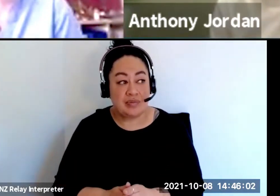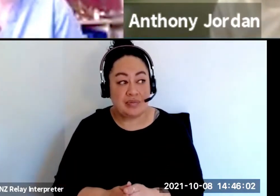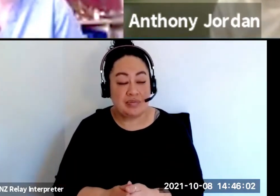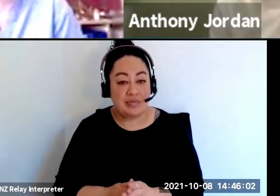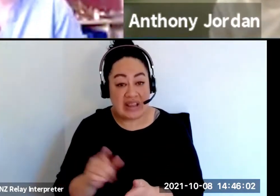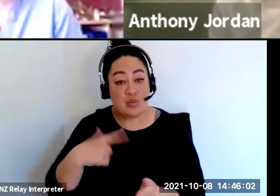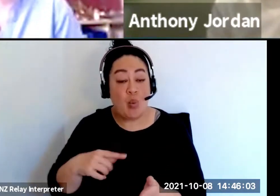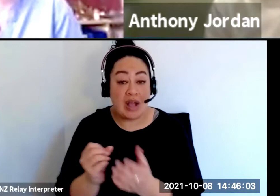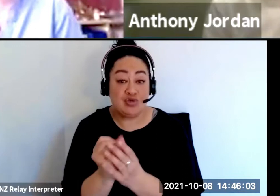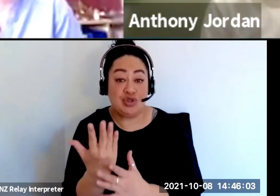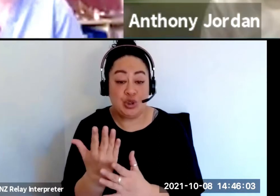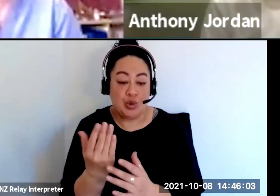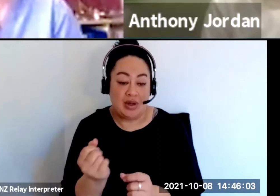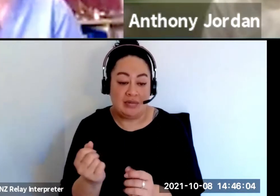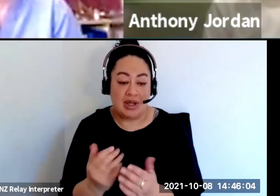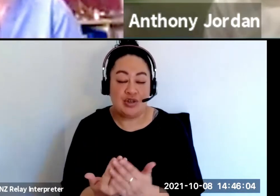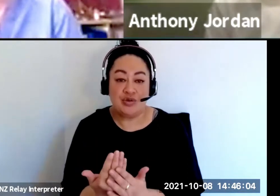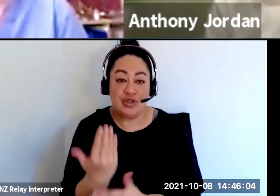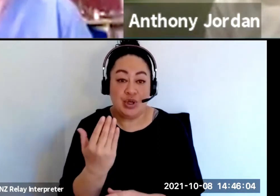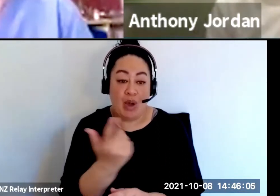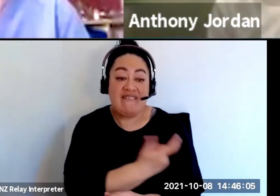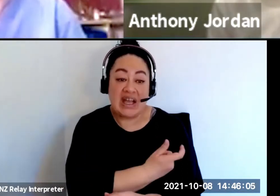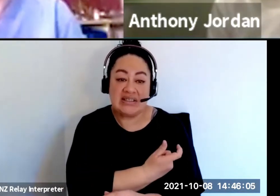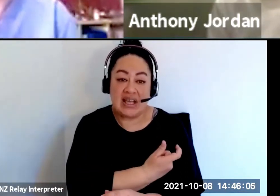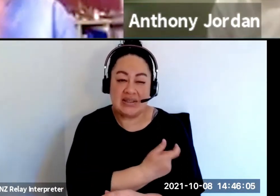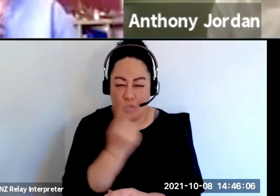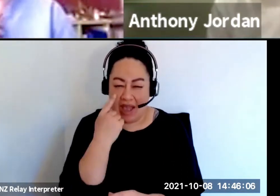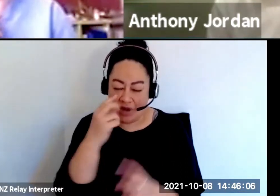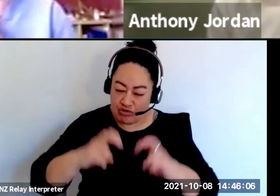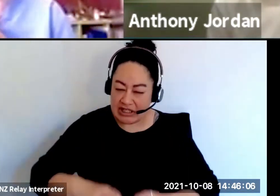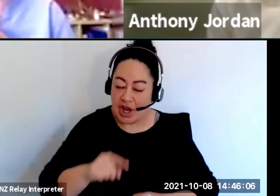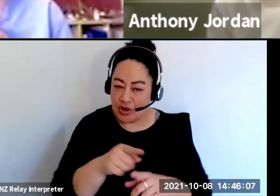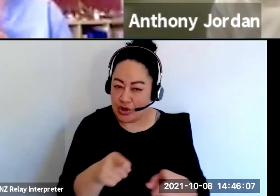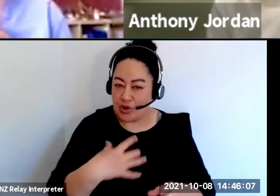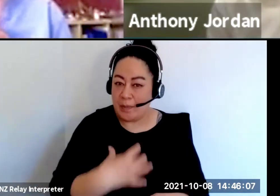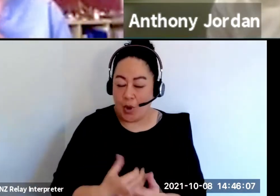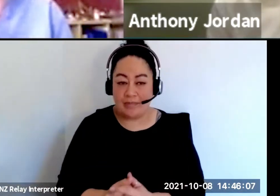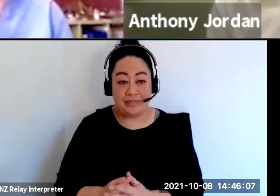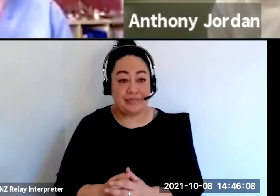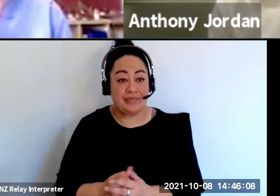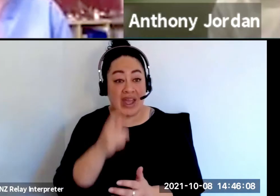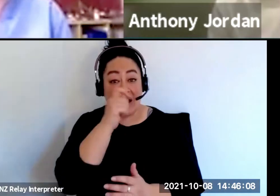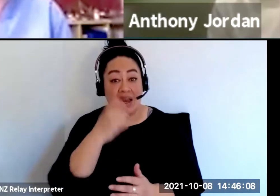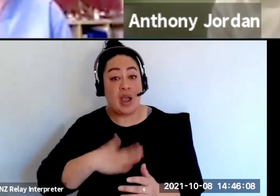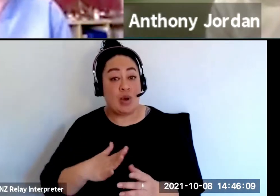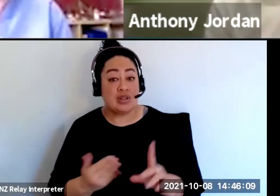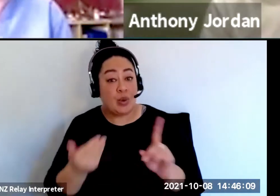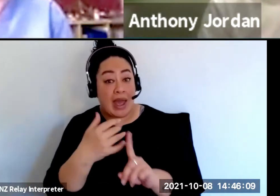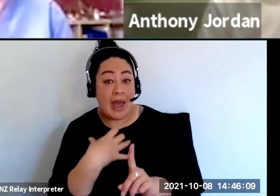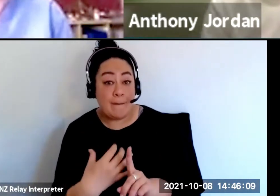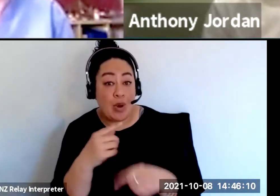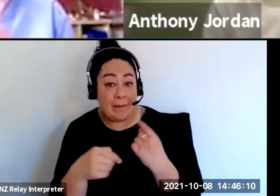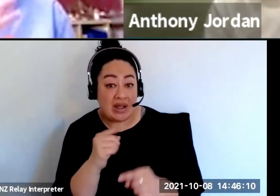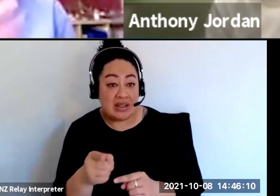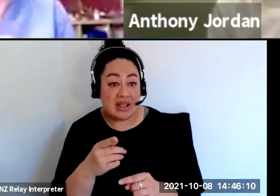being worked on now. I'll just add something to that. I've heard some people say, well, they'd rather wait for